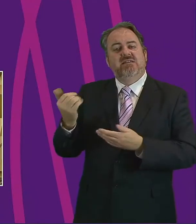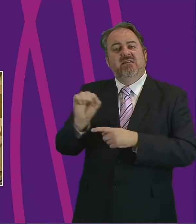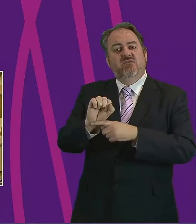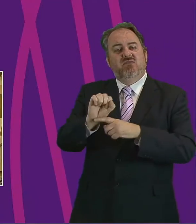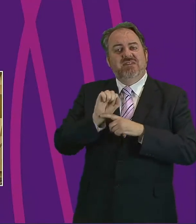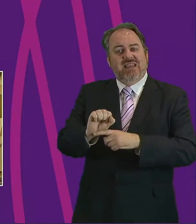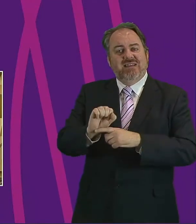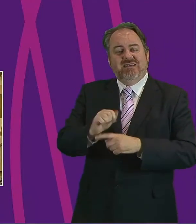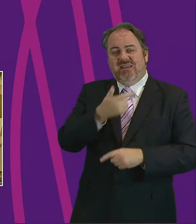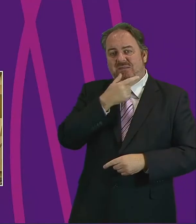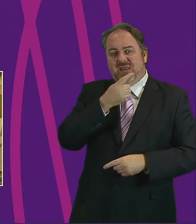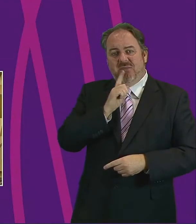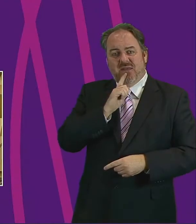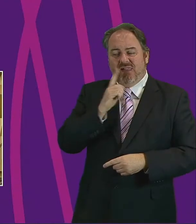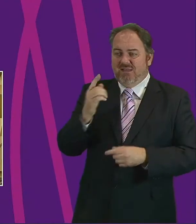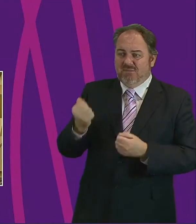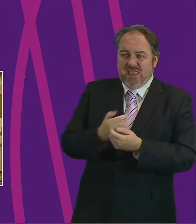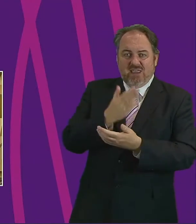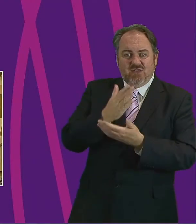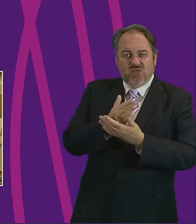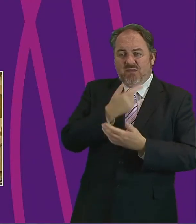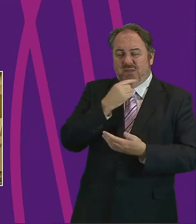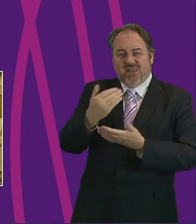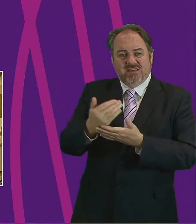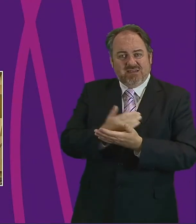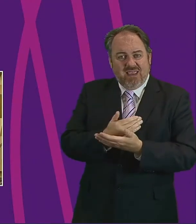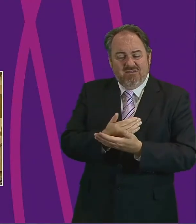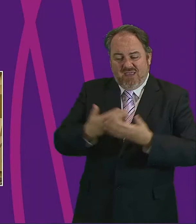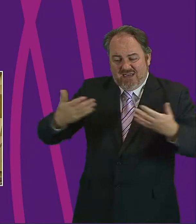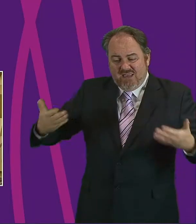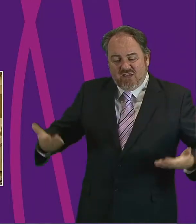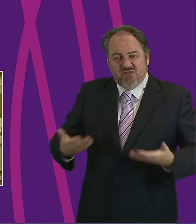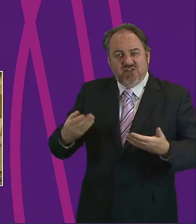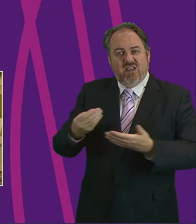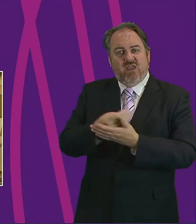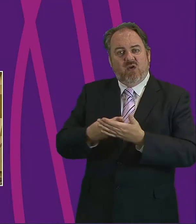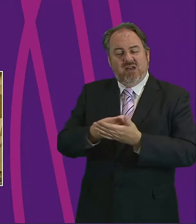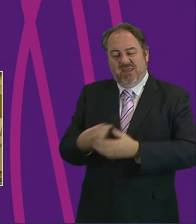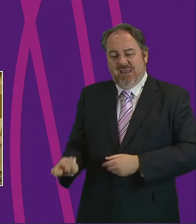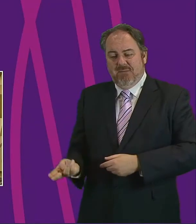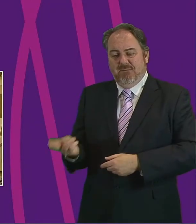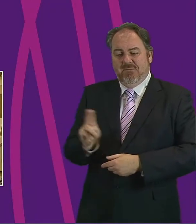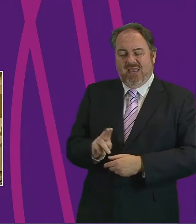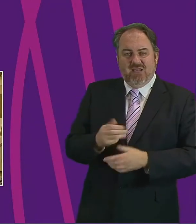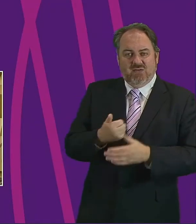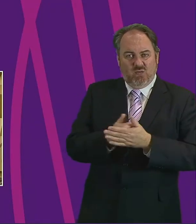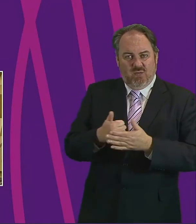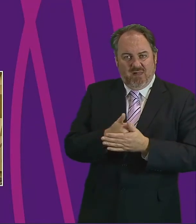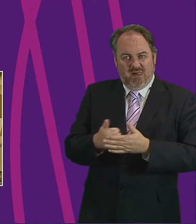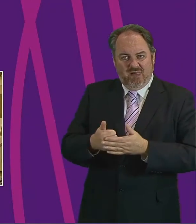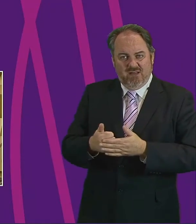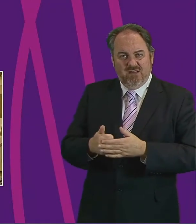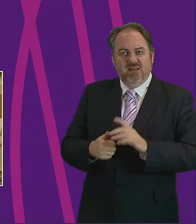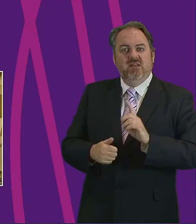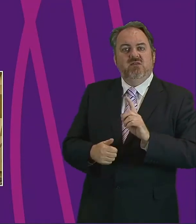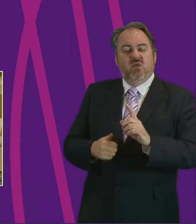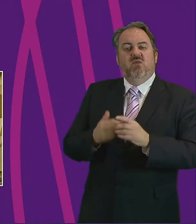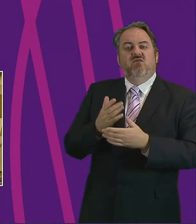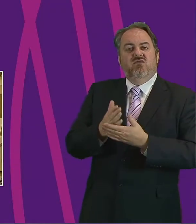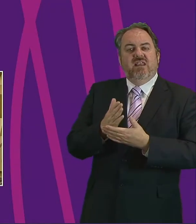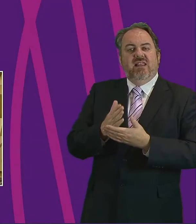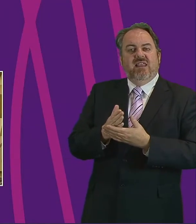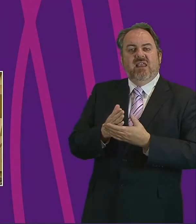getting the economy moving again. What I will always resist is the tendency to try to see any of these things